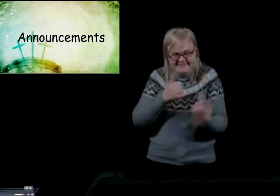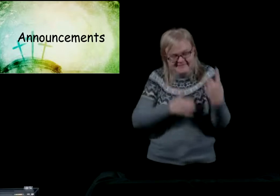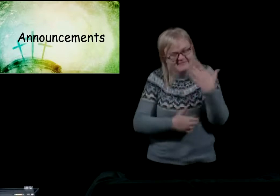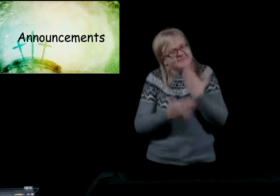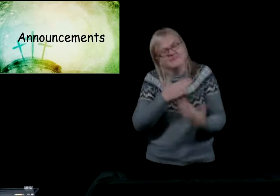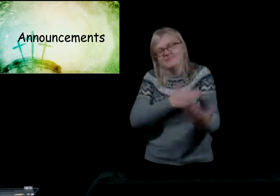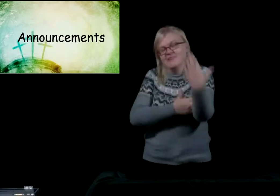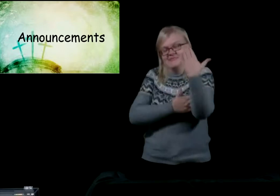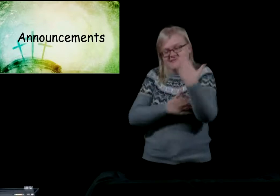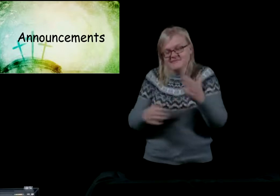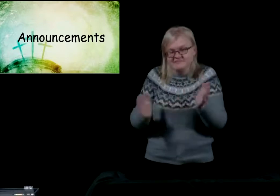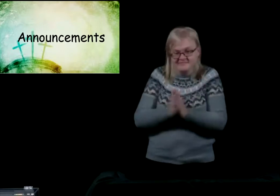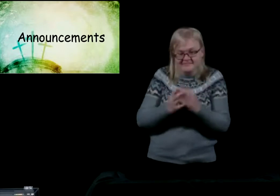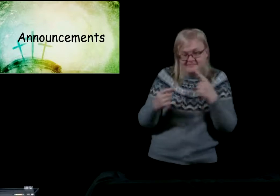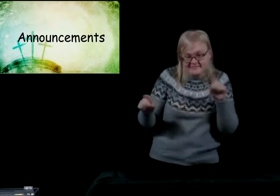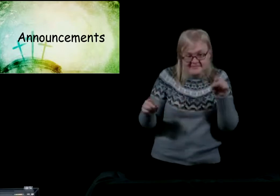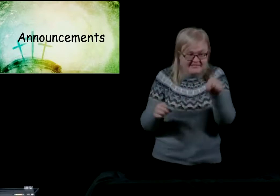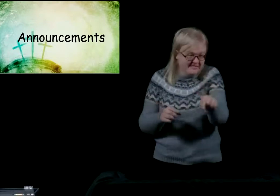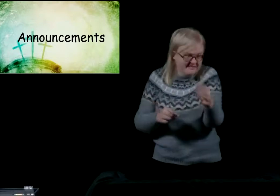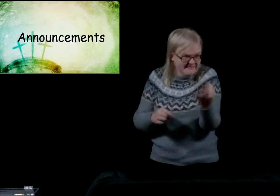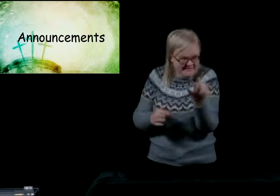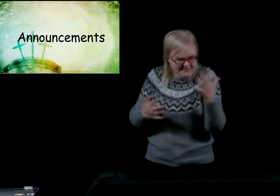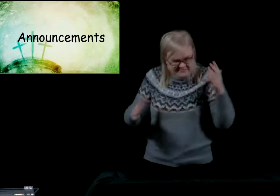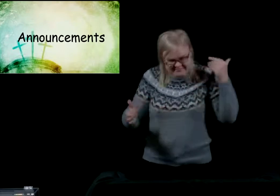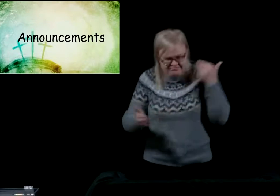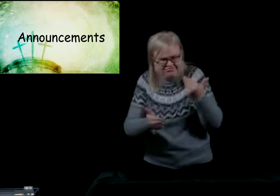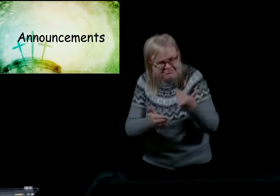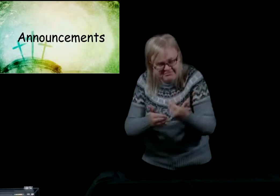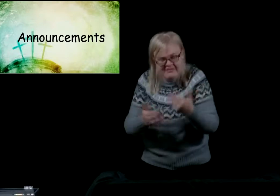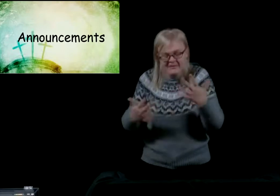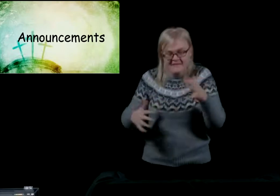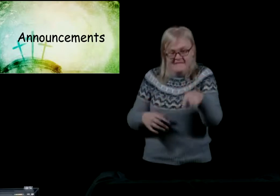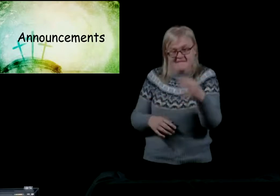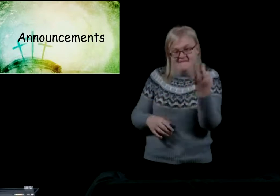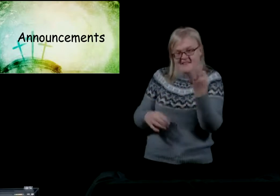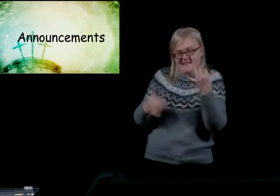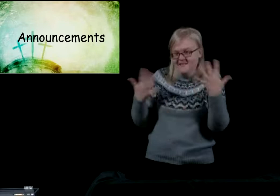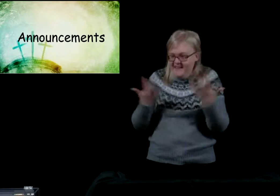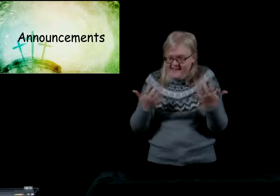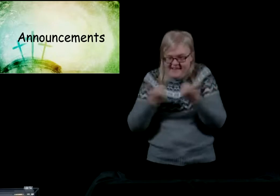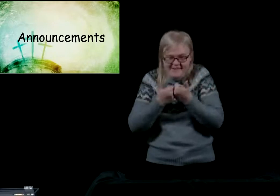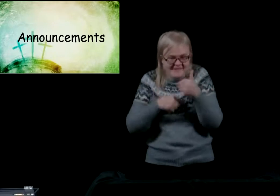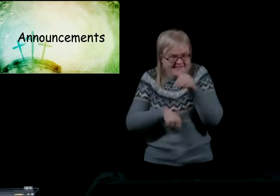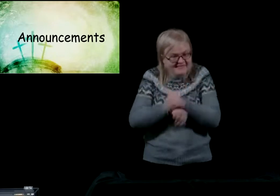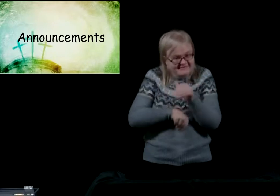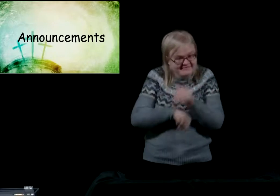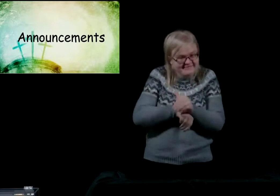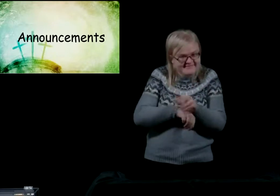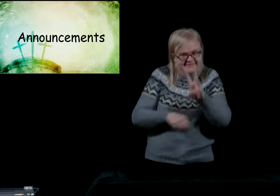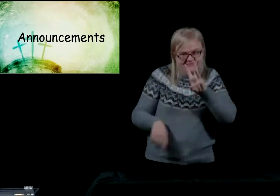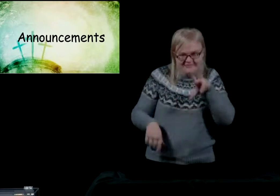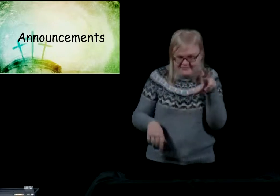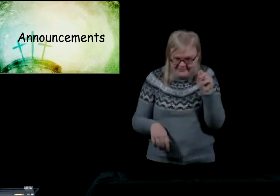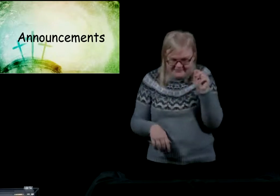Hello, everyone. Good morning. This Friday, it's getting closer, this Friday is game night